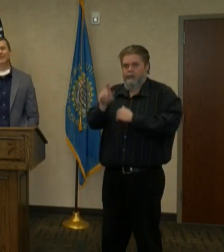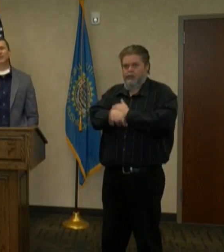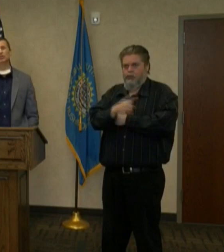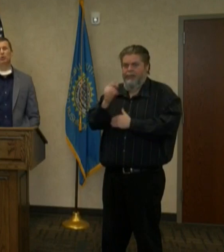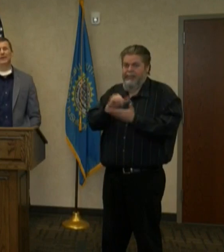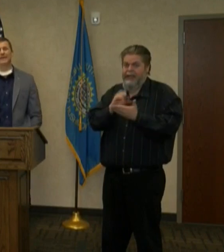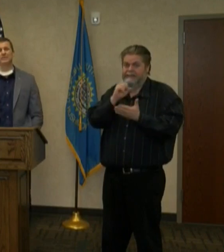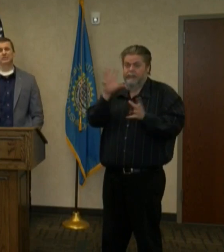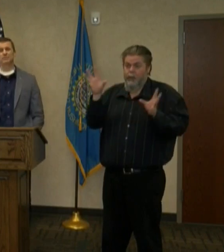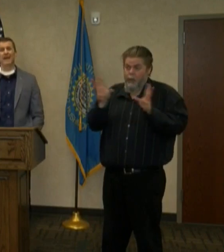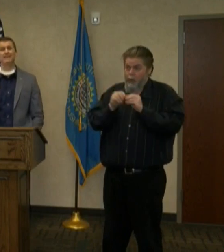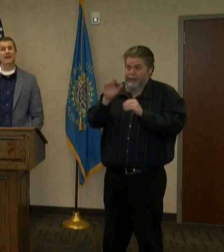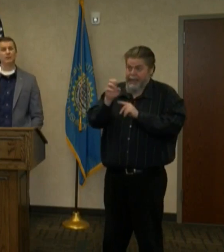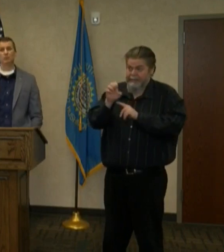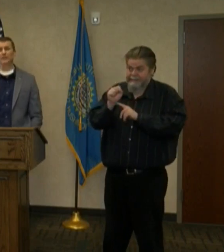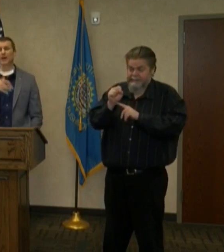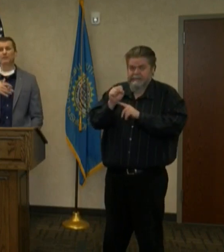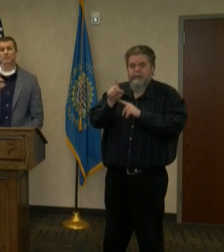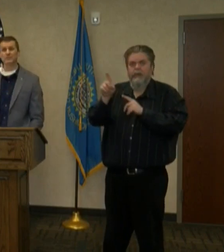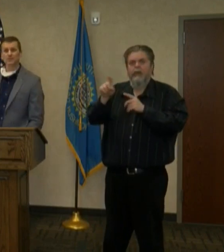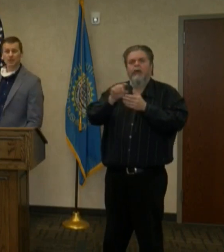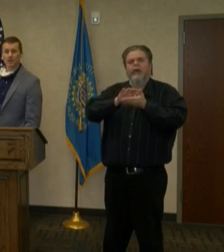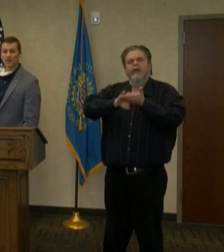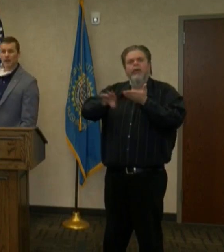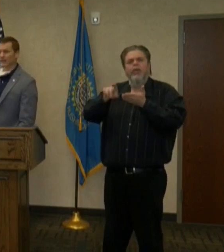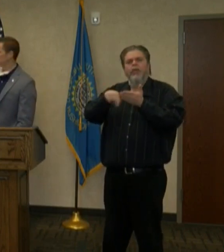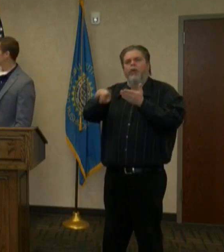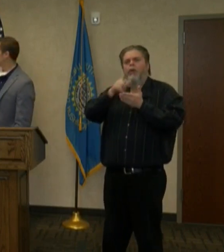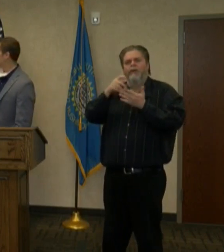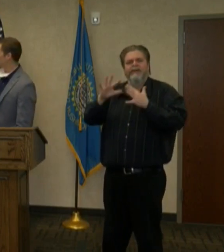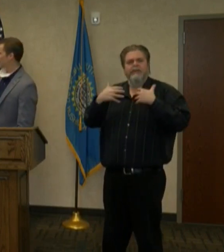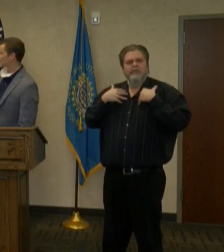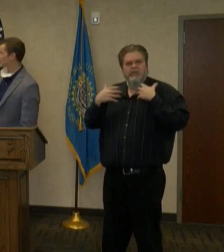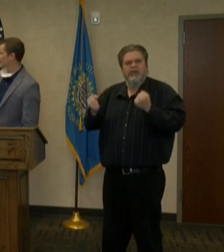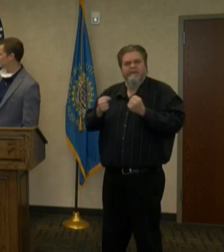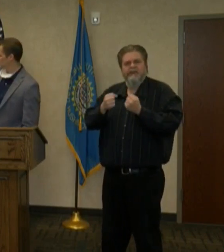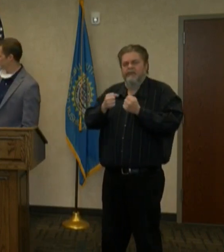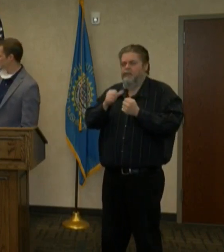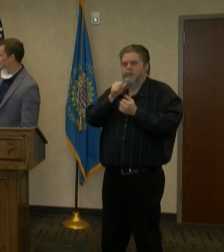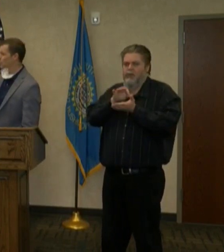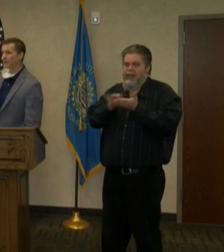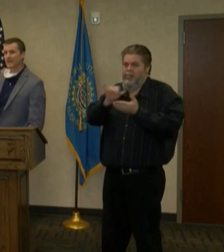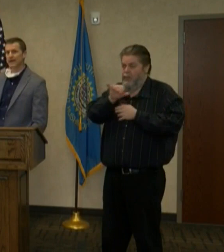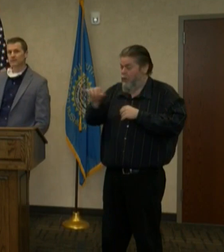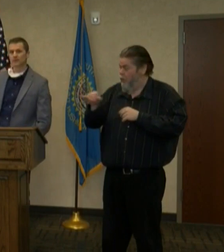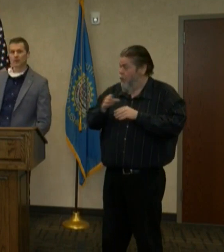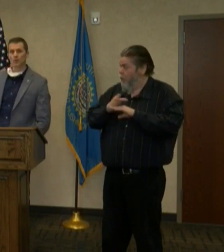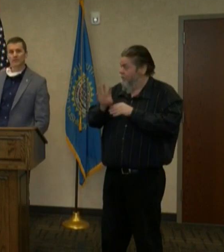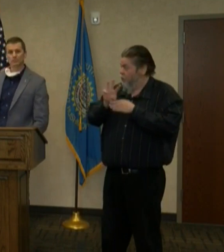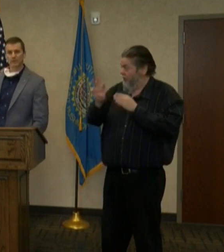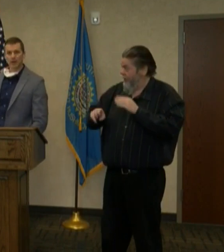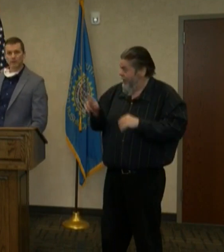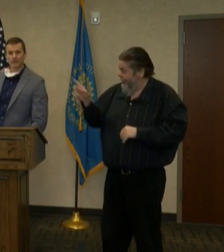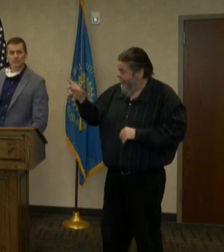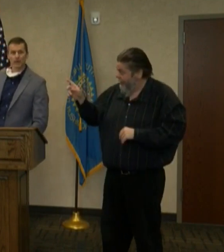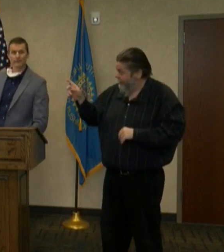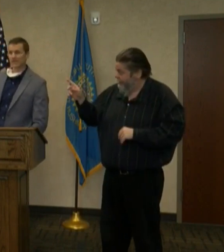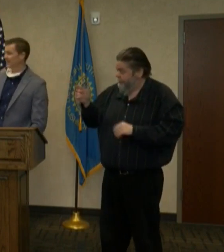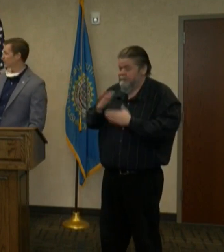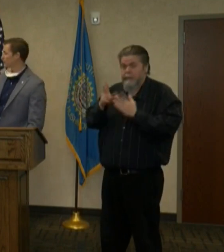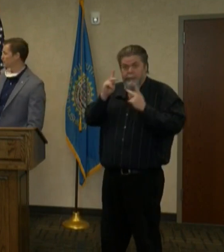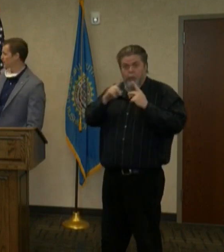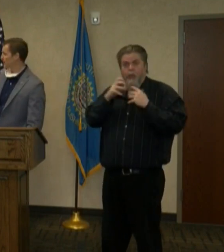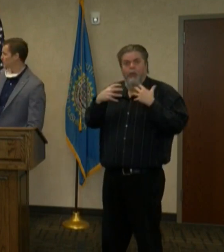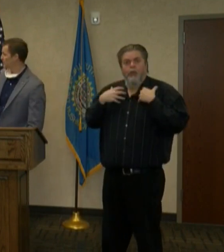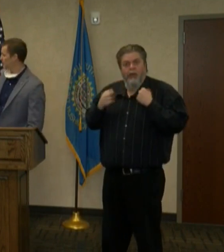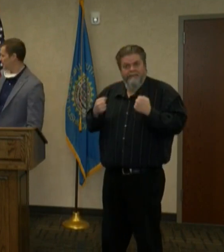cases, so you take the total cases, you backed out the recovers. This is where you have with active cases. So you can see over the weekend, some recoveries. We obviously